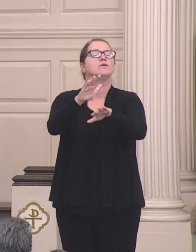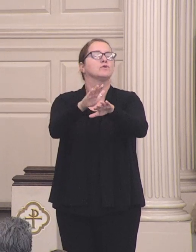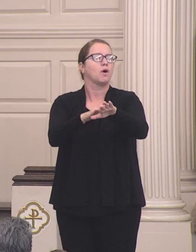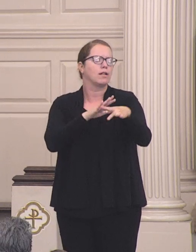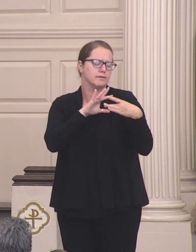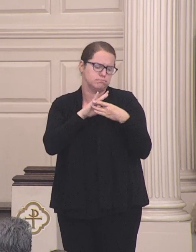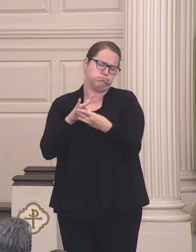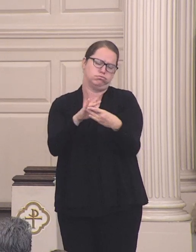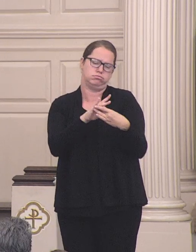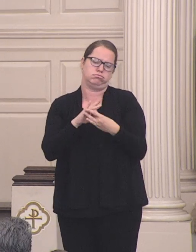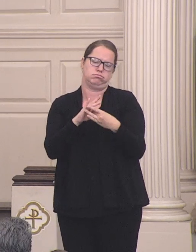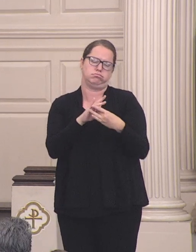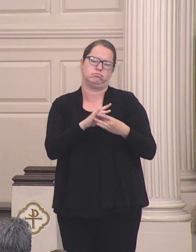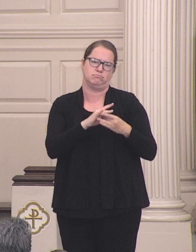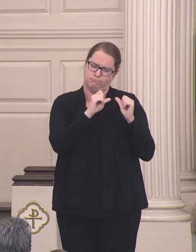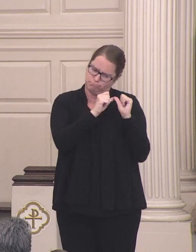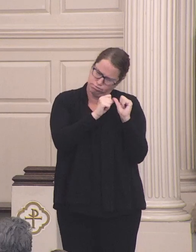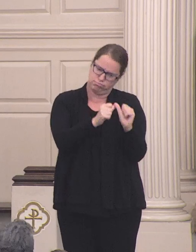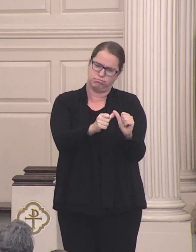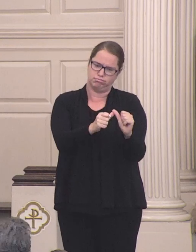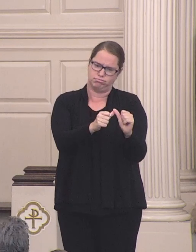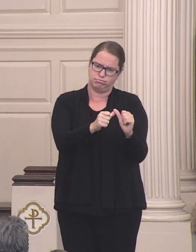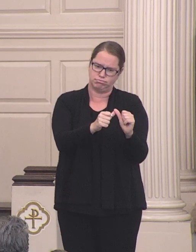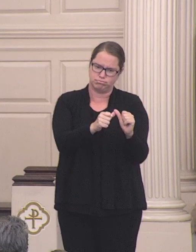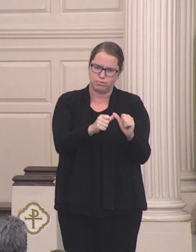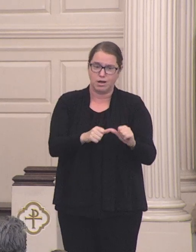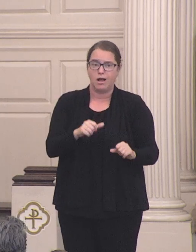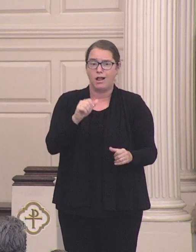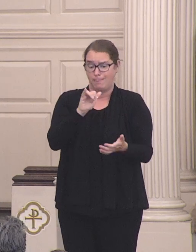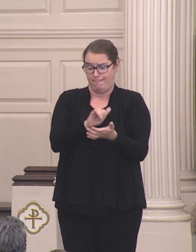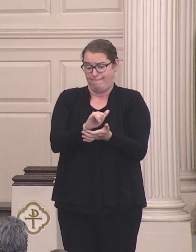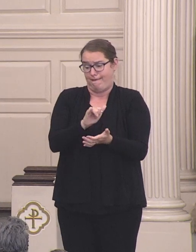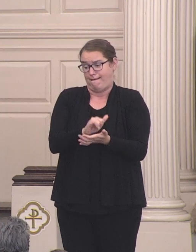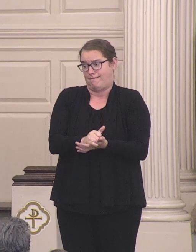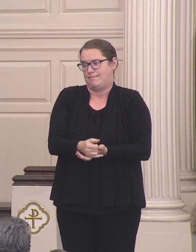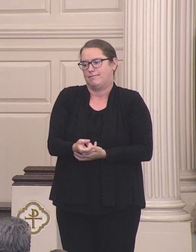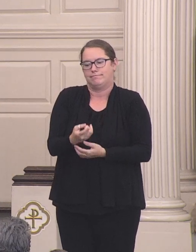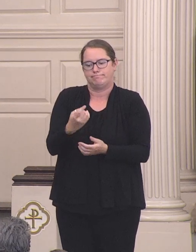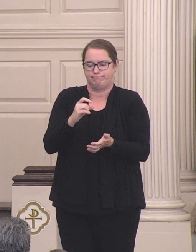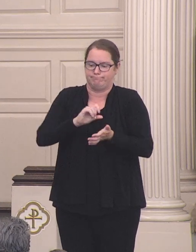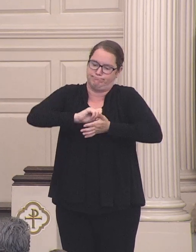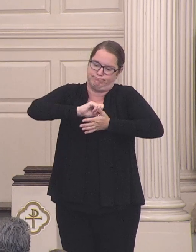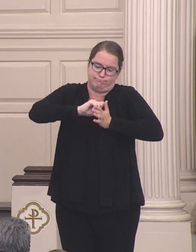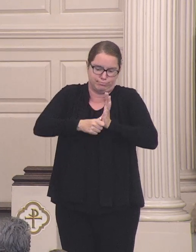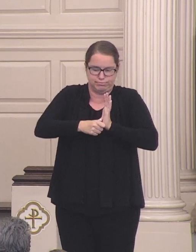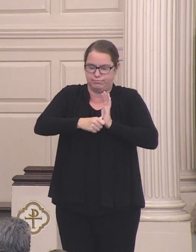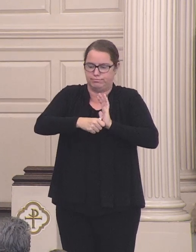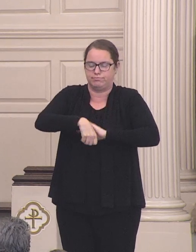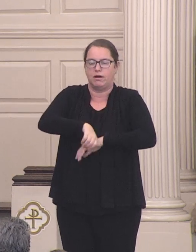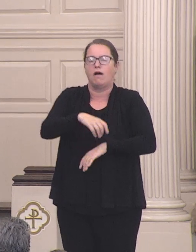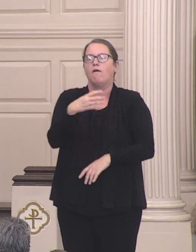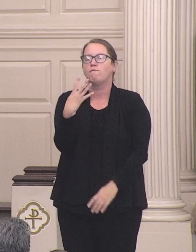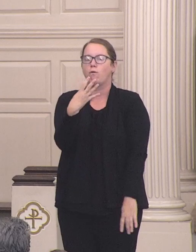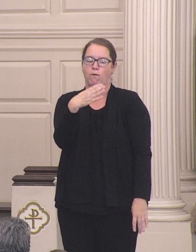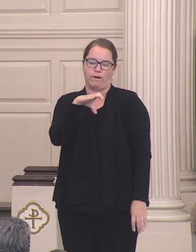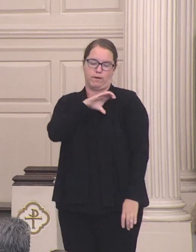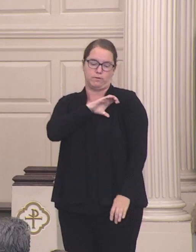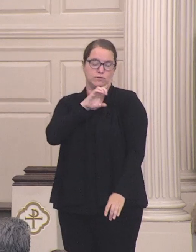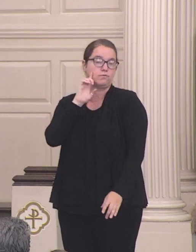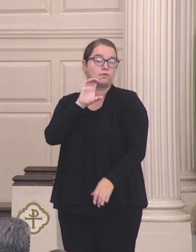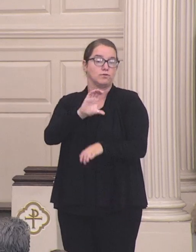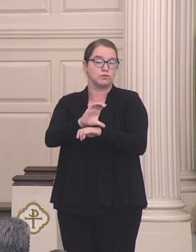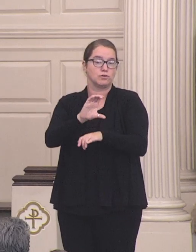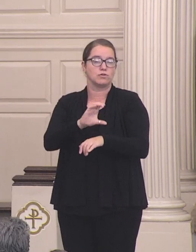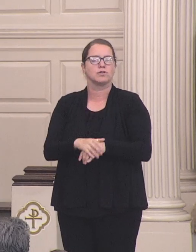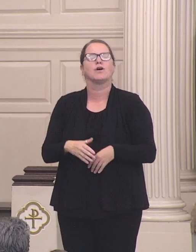And that is one of the four marks of the church. The church is one, the church is holy, the church